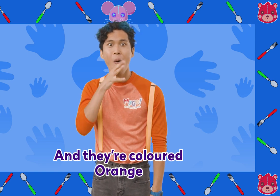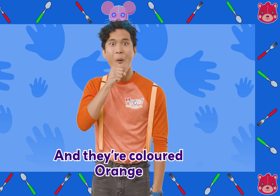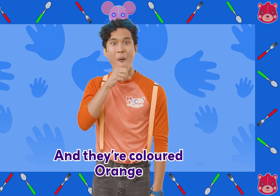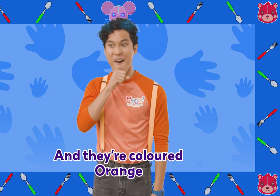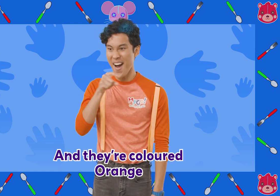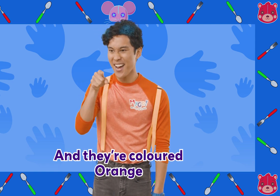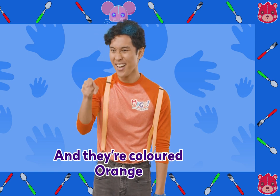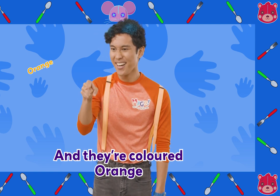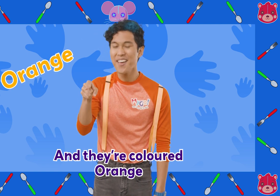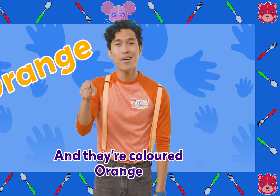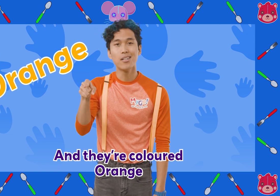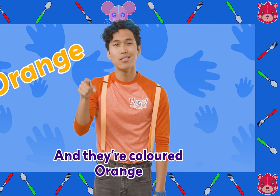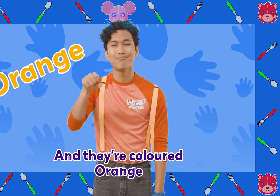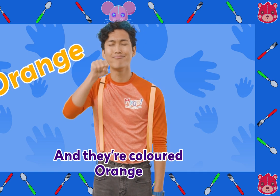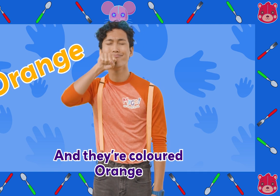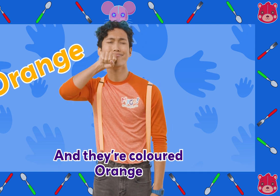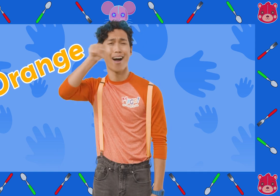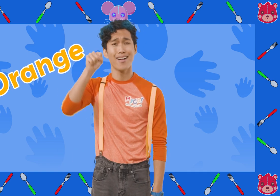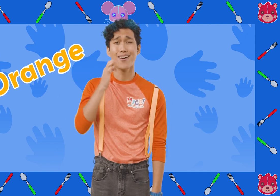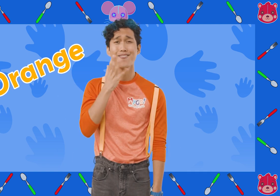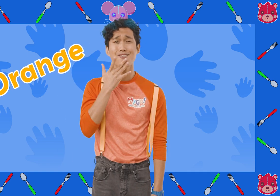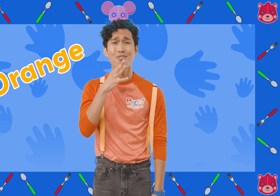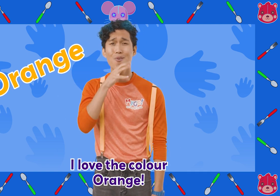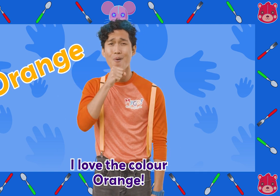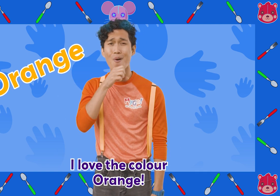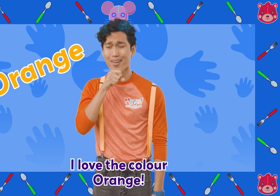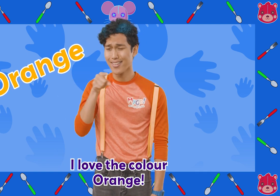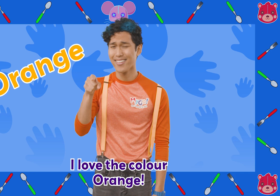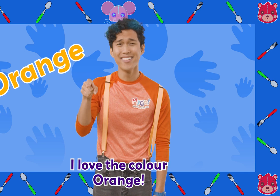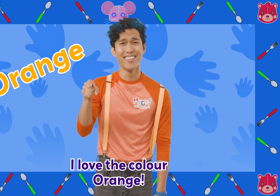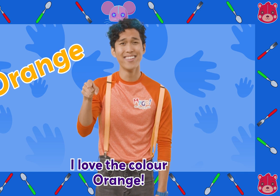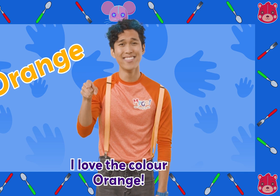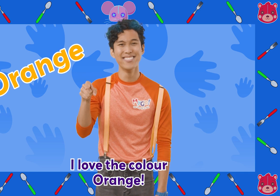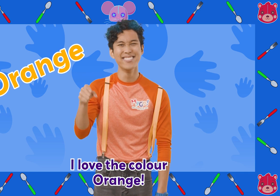And the color orange. I love the color orange.